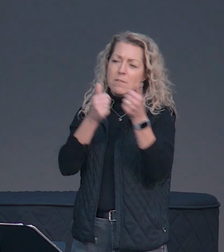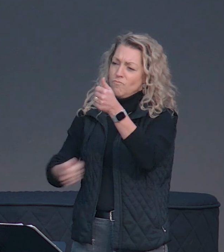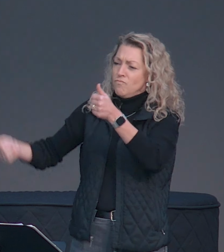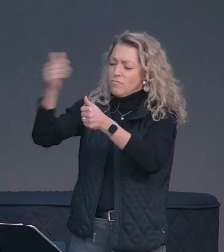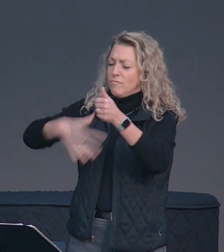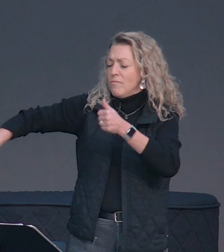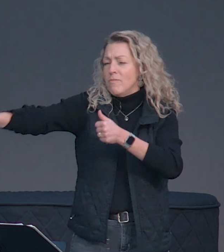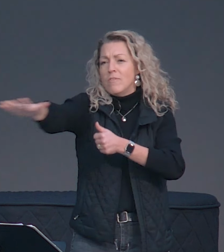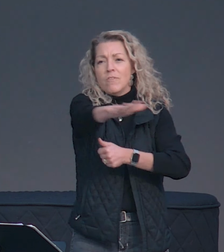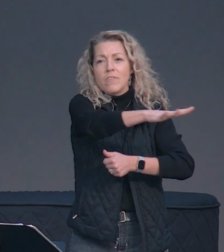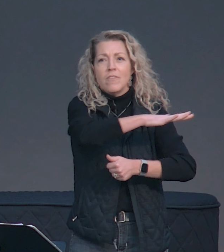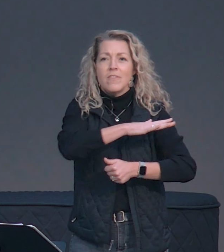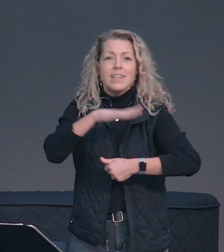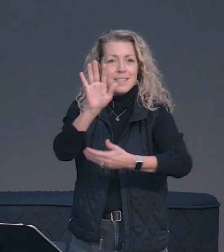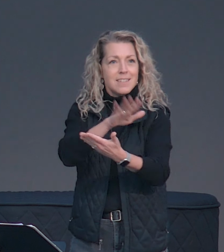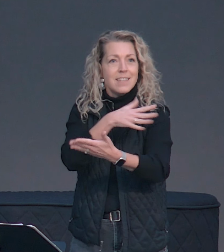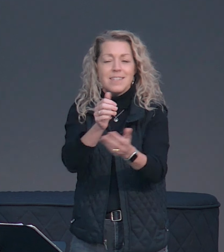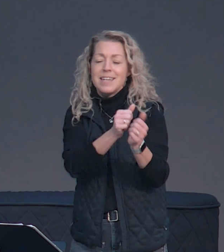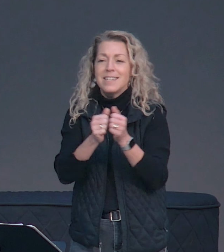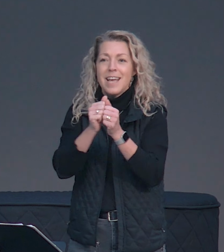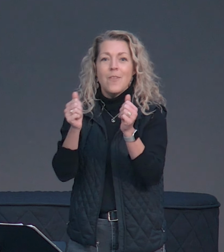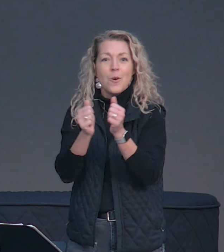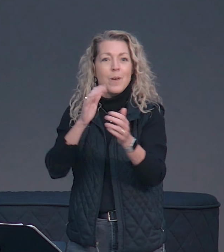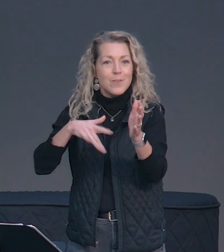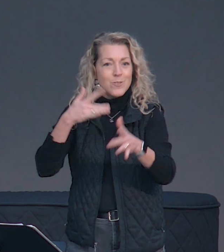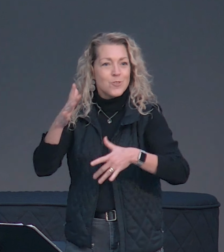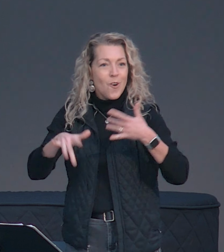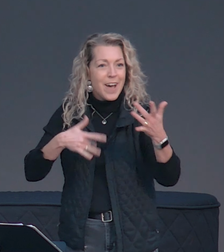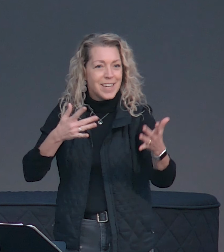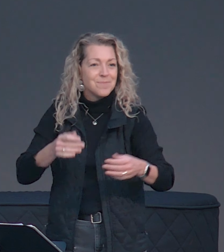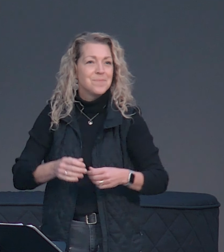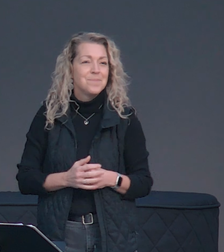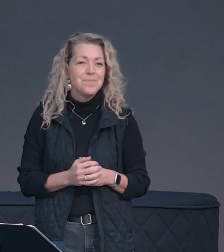earth. He's our great King. Let's sing together with joy to Him this morning.